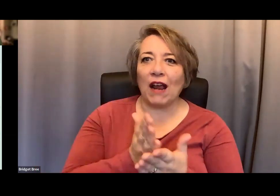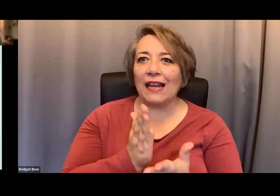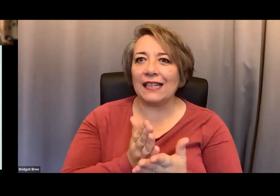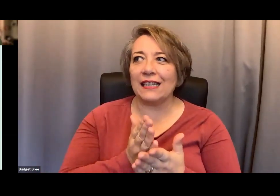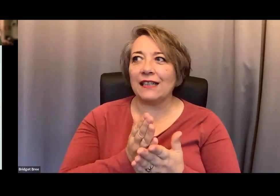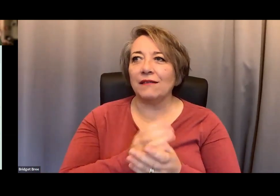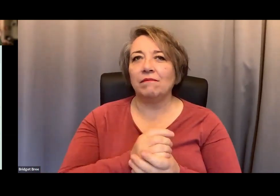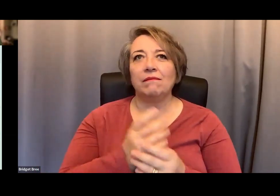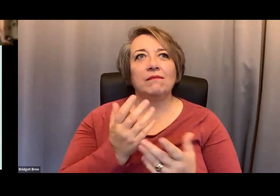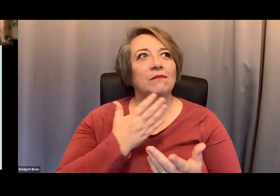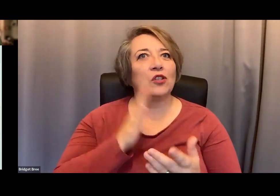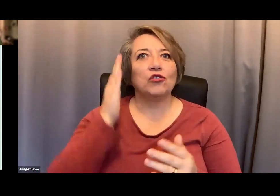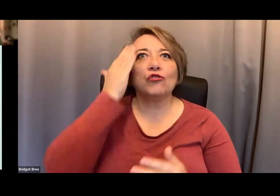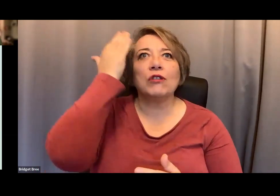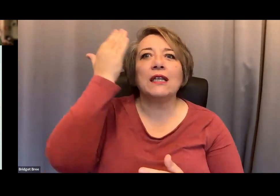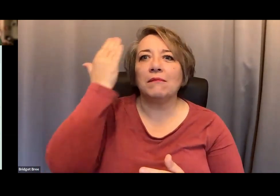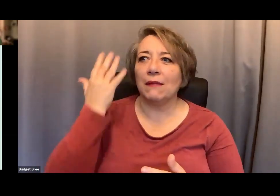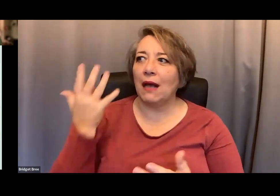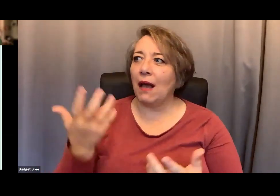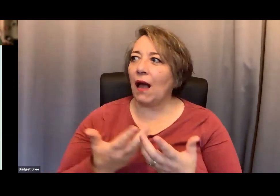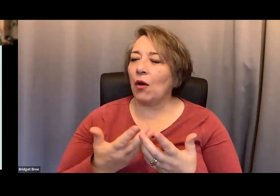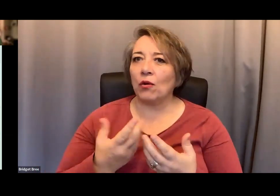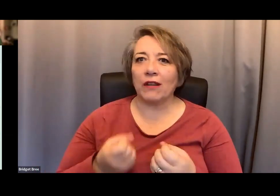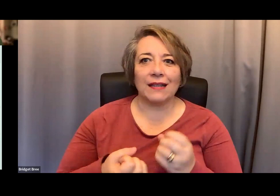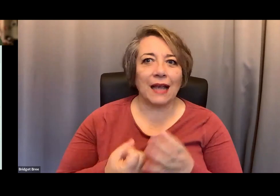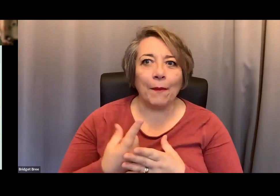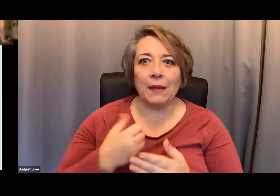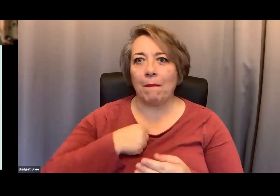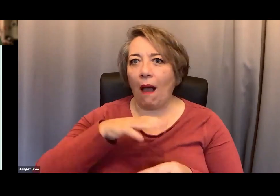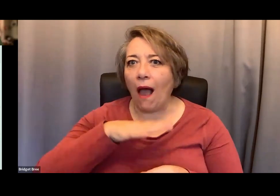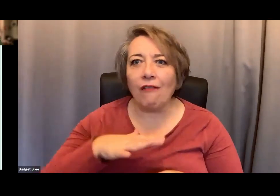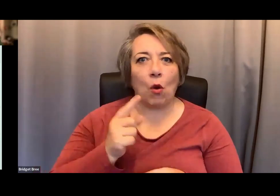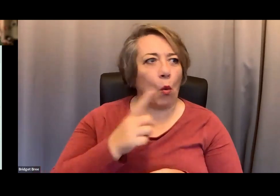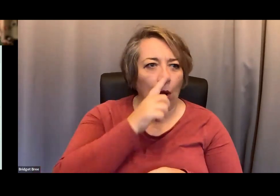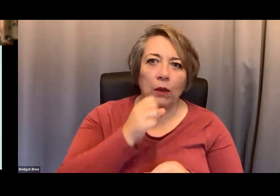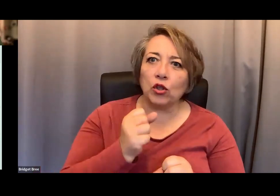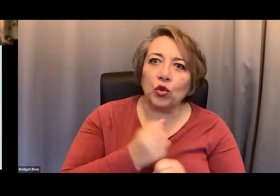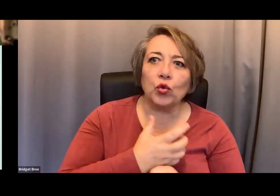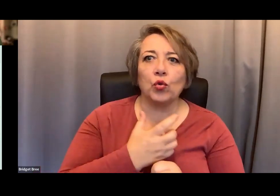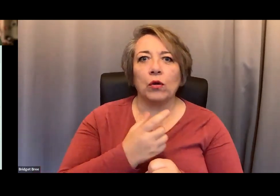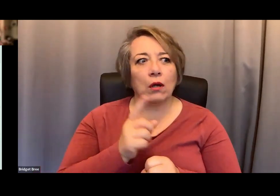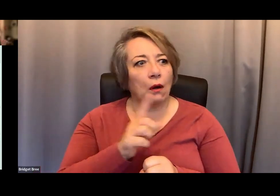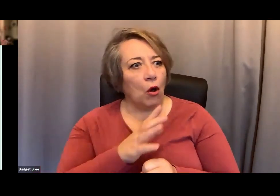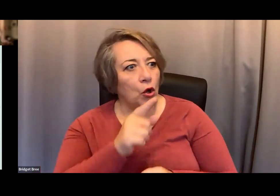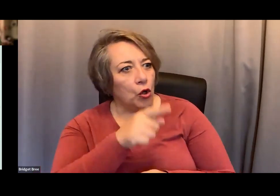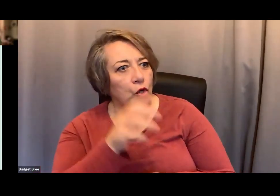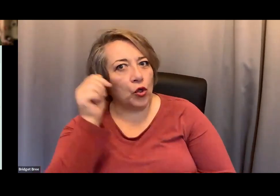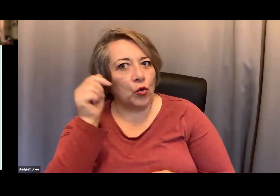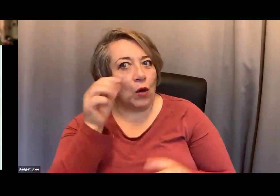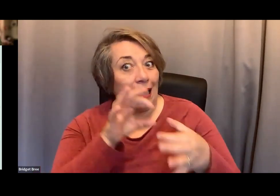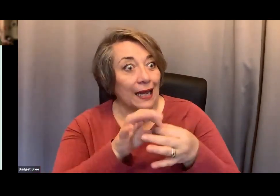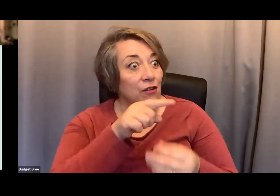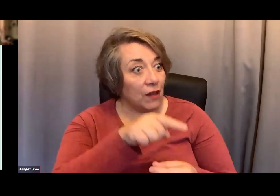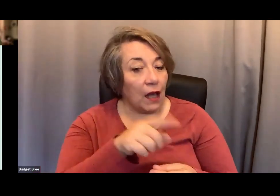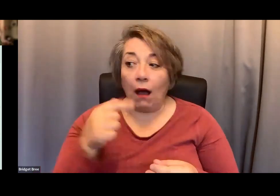conversations and dreaming about how they play out in their everyday lives in the neighbourhood, drawing out the interconnections and interdependence between the local